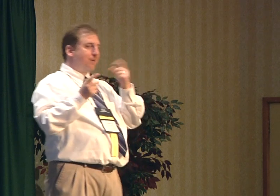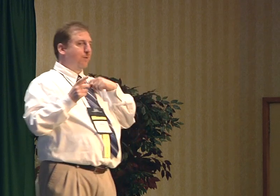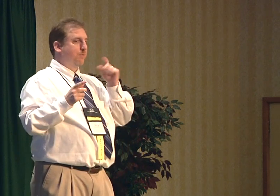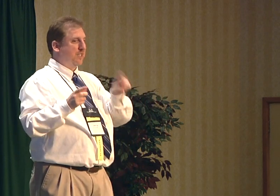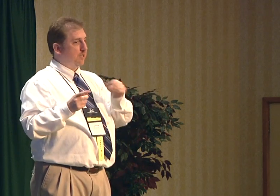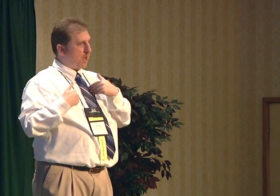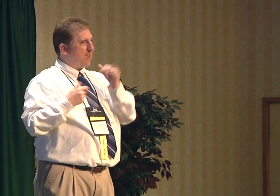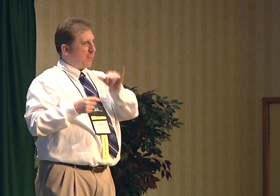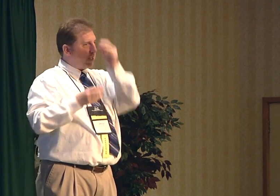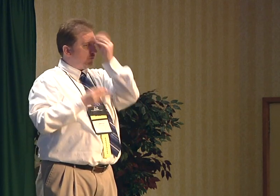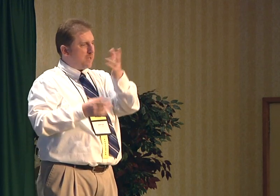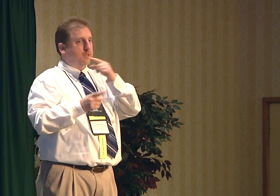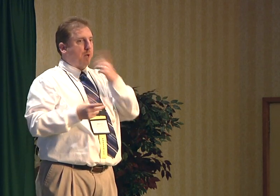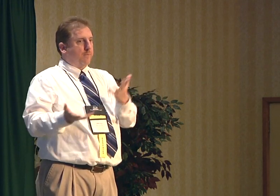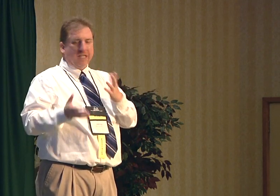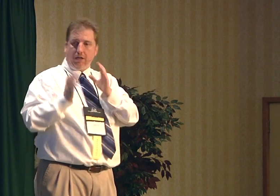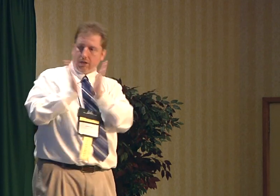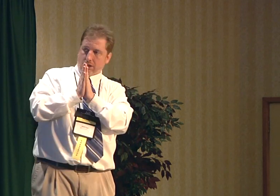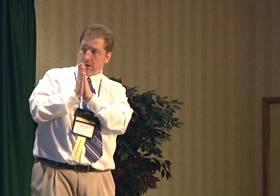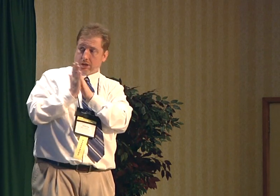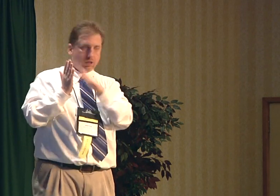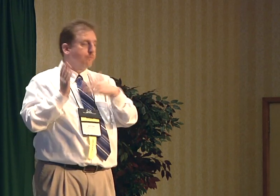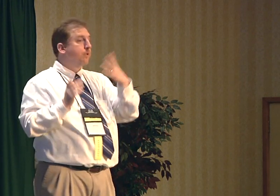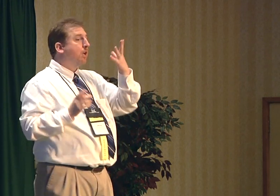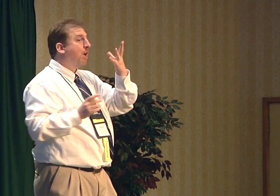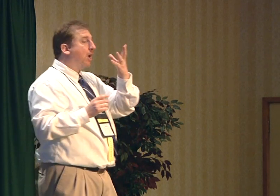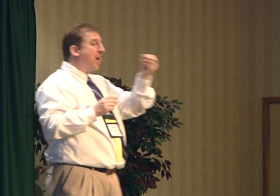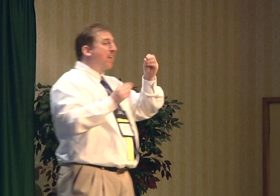for that individual's name so that you can go in person. And